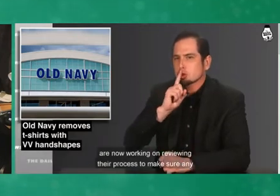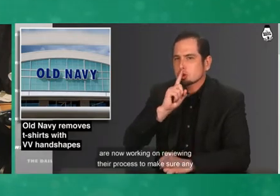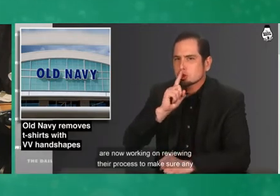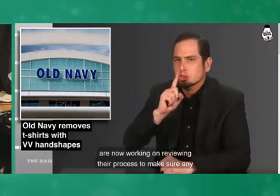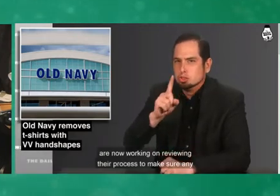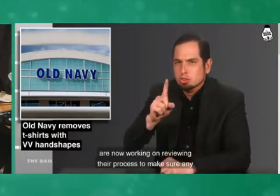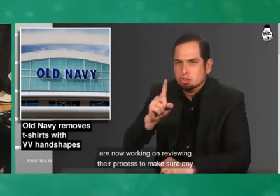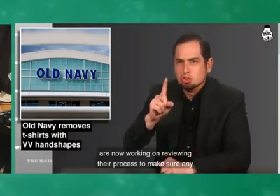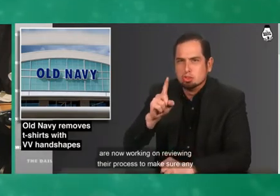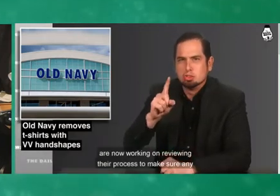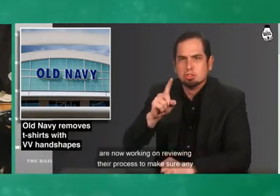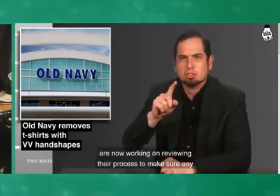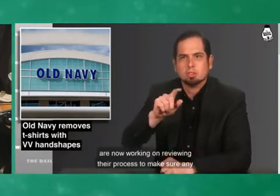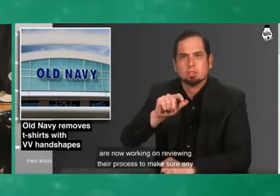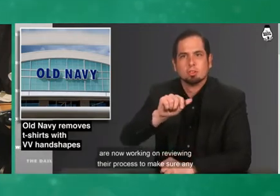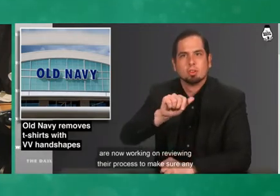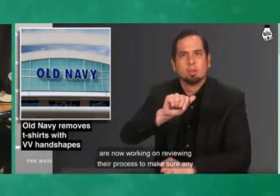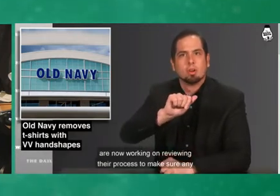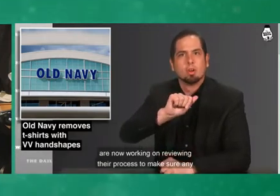making sure